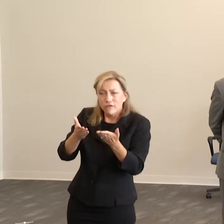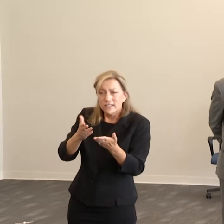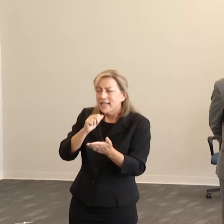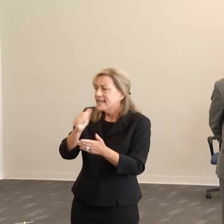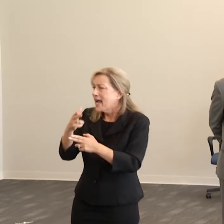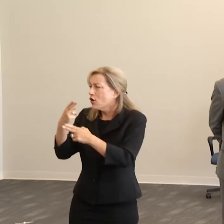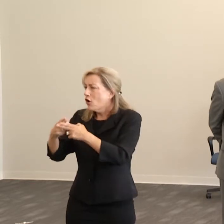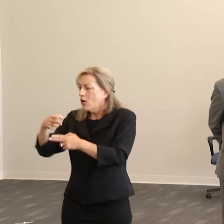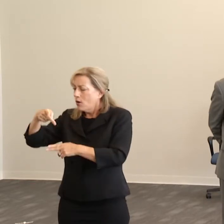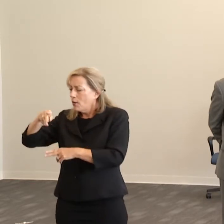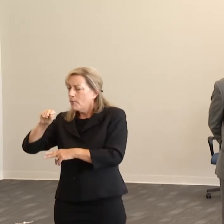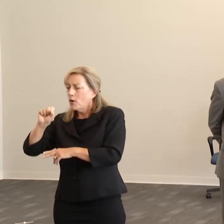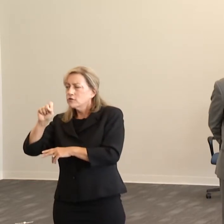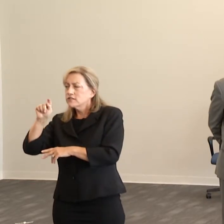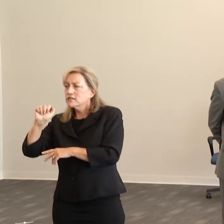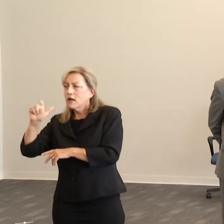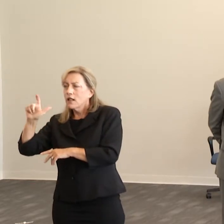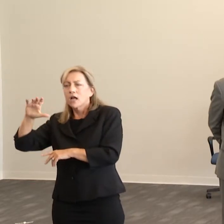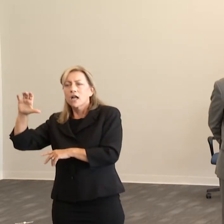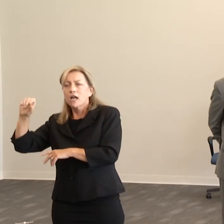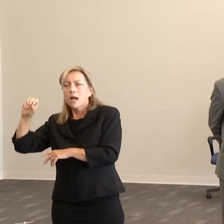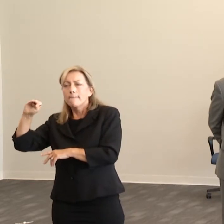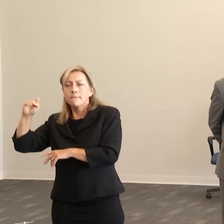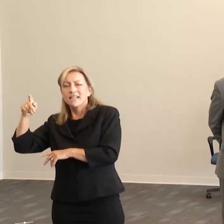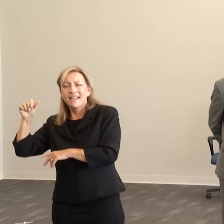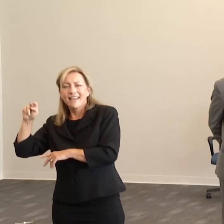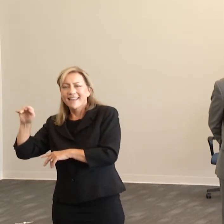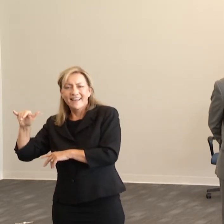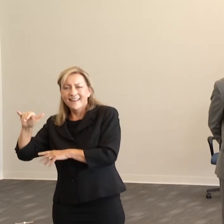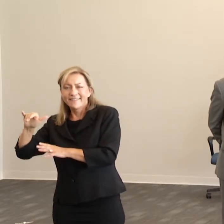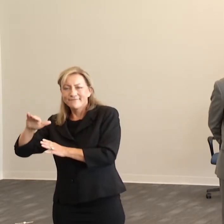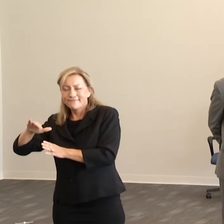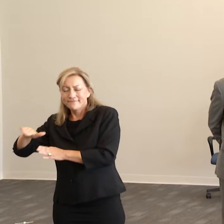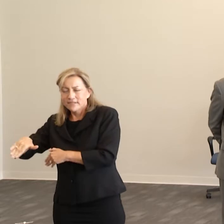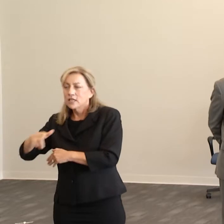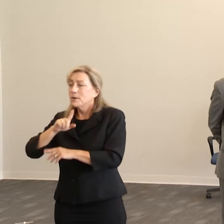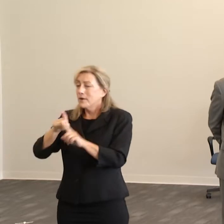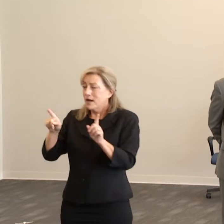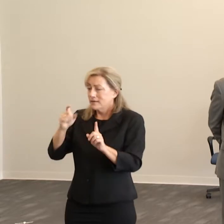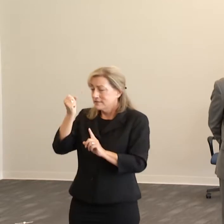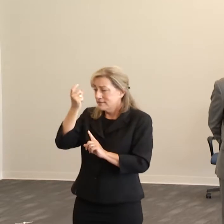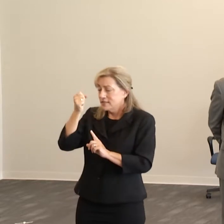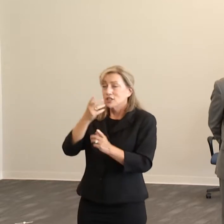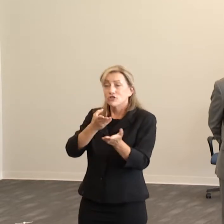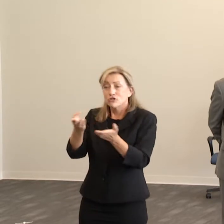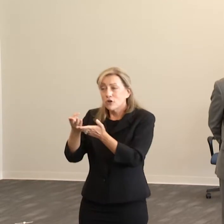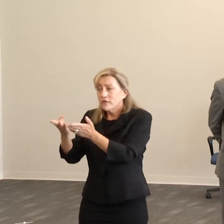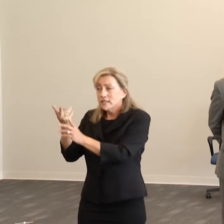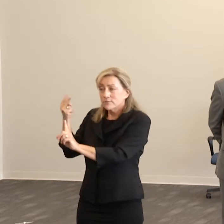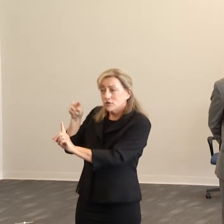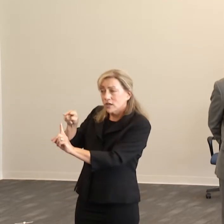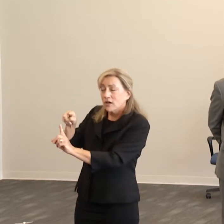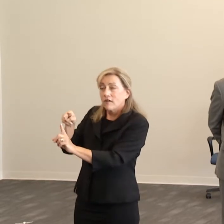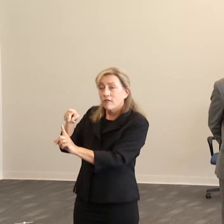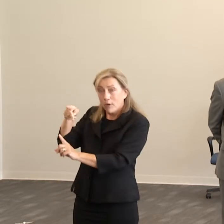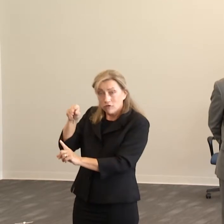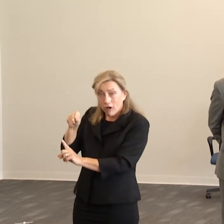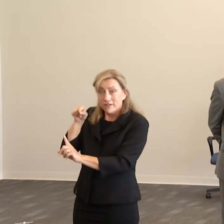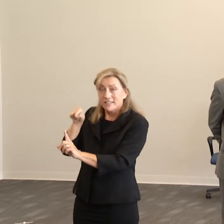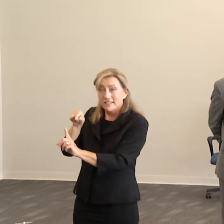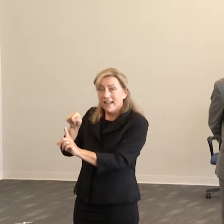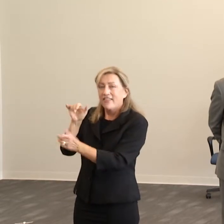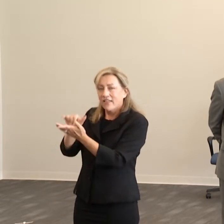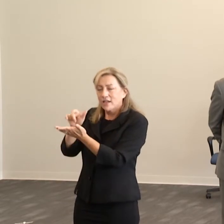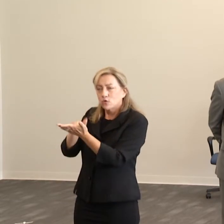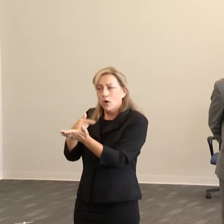company. Of course we want it run efficiently, but we understand that the service aspect of the post office is what we as Americans value